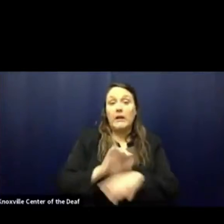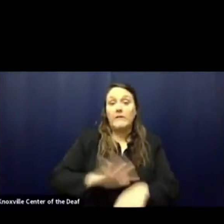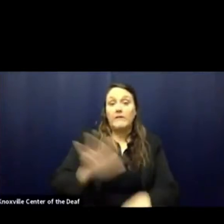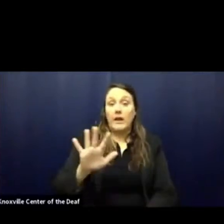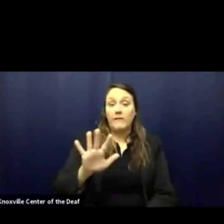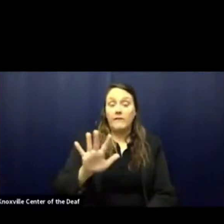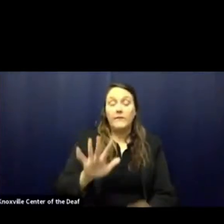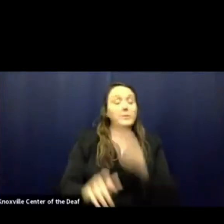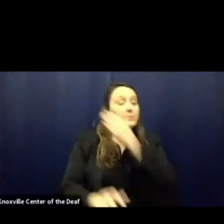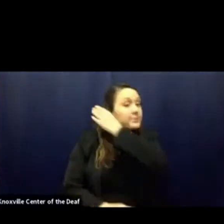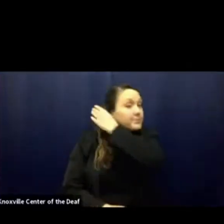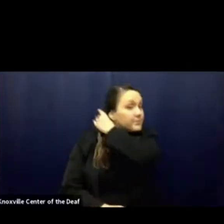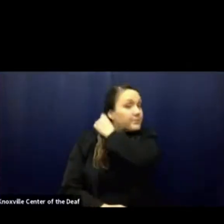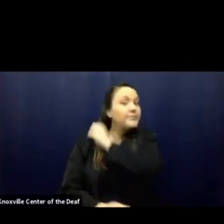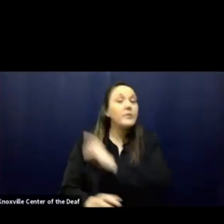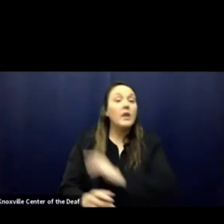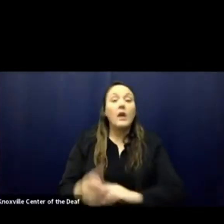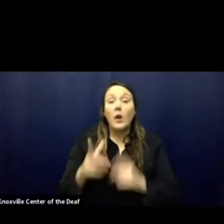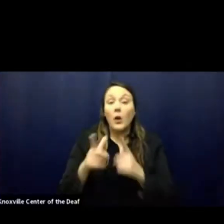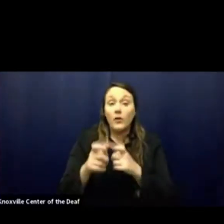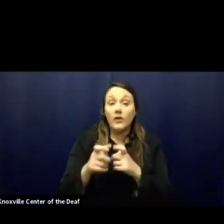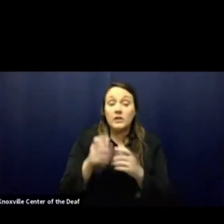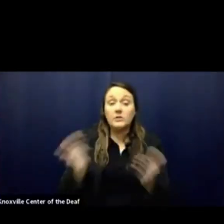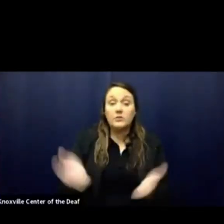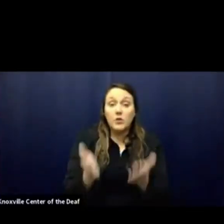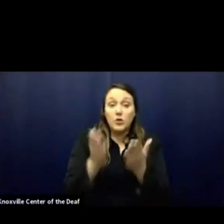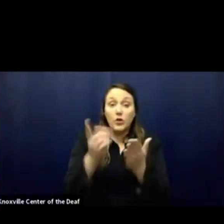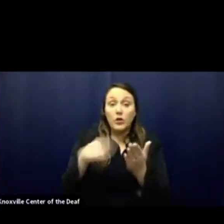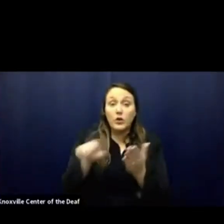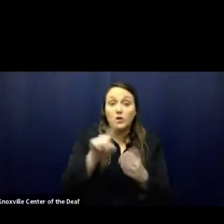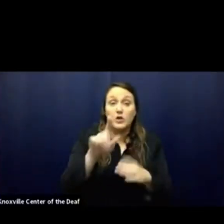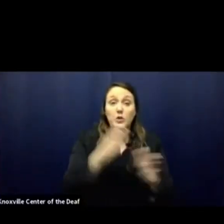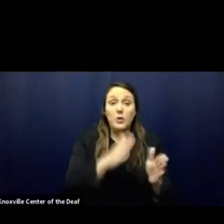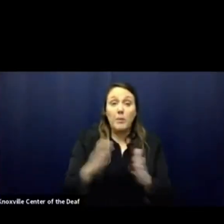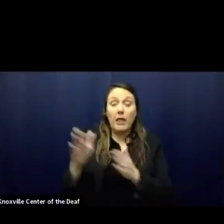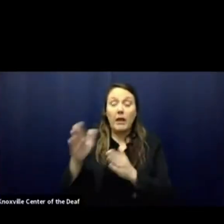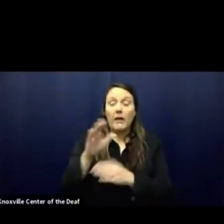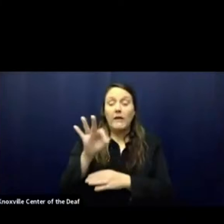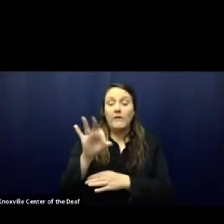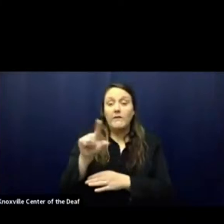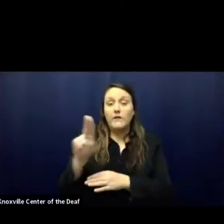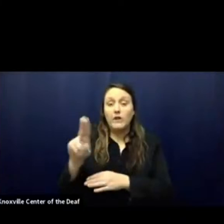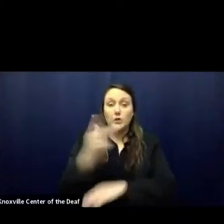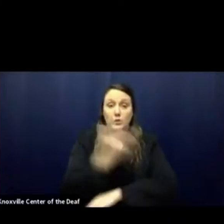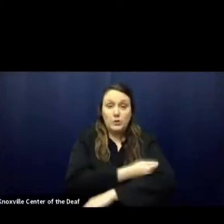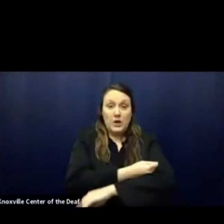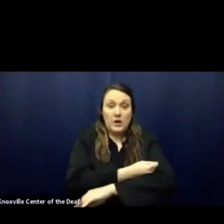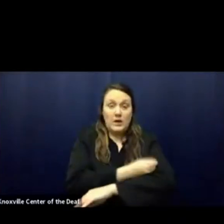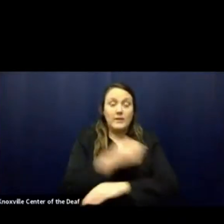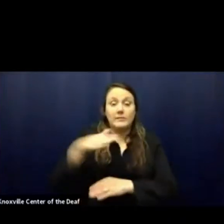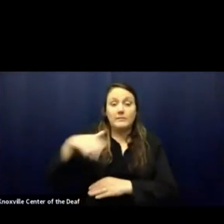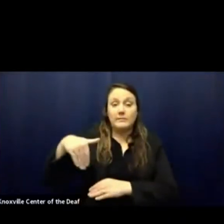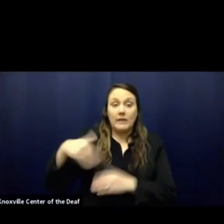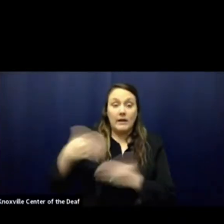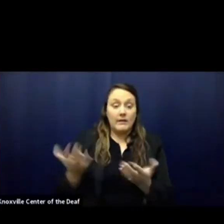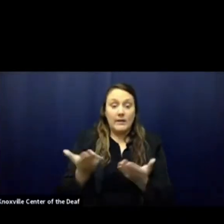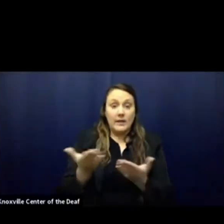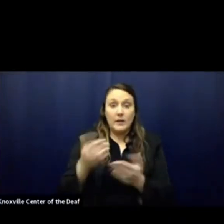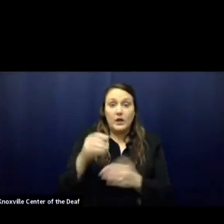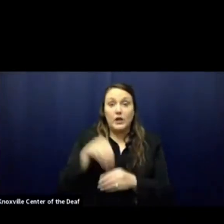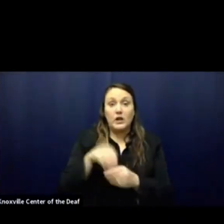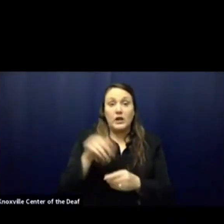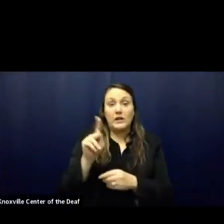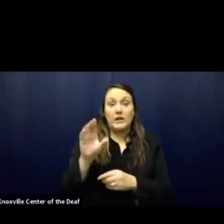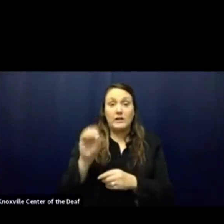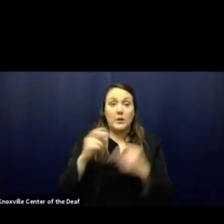a quick note, we want to encourage you to start planning a time to get your flu shot. While we do not have flu shots here at the health department yet,